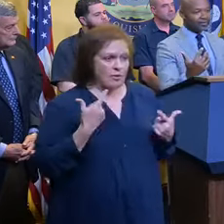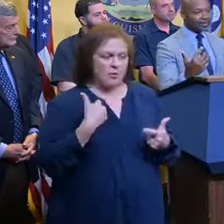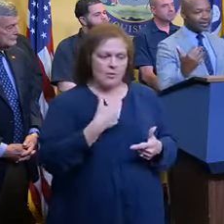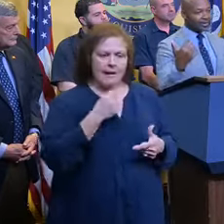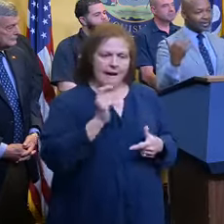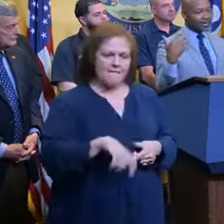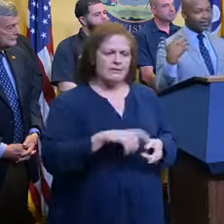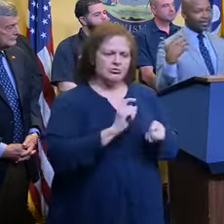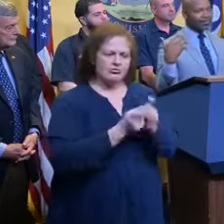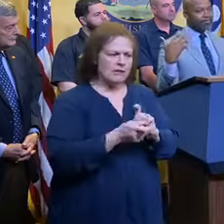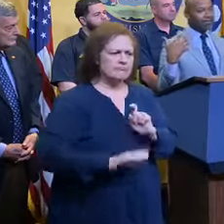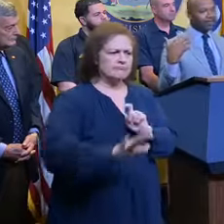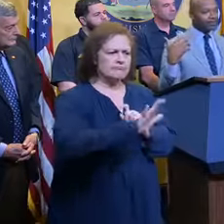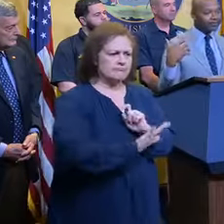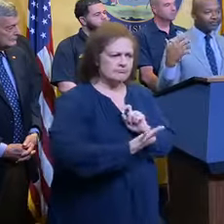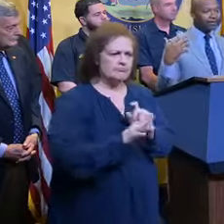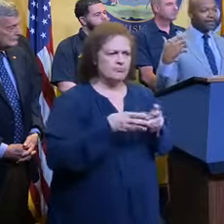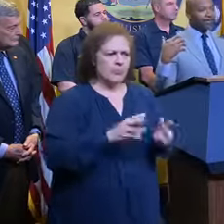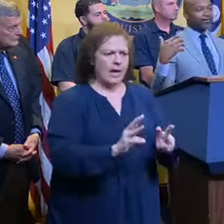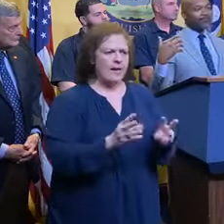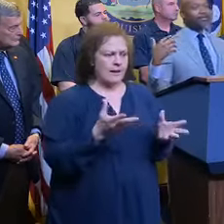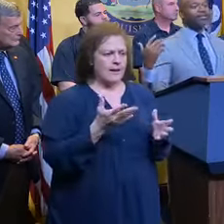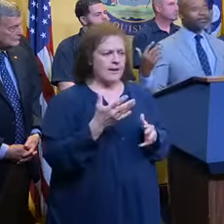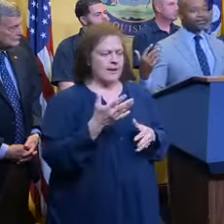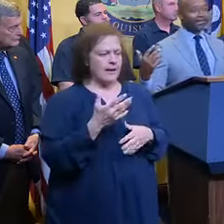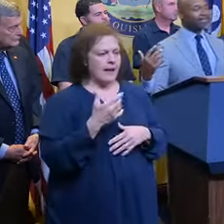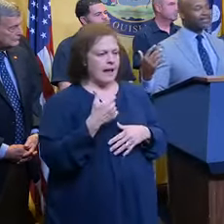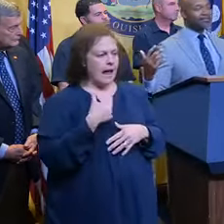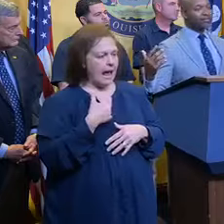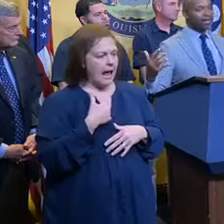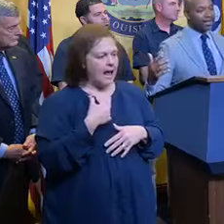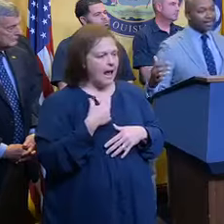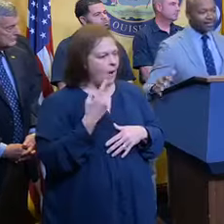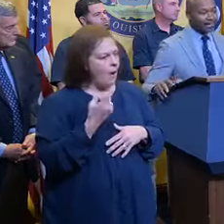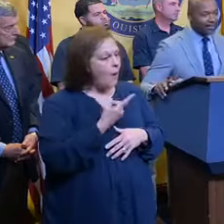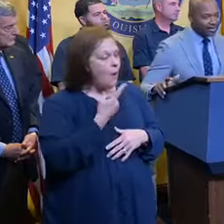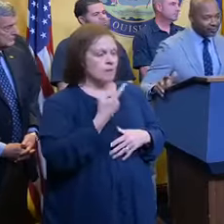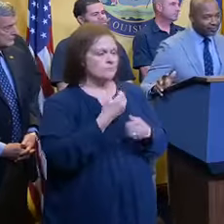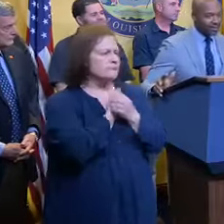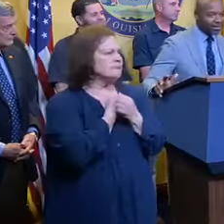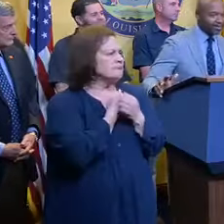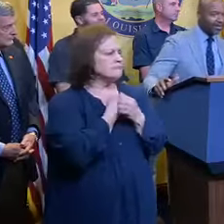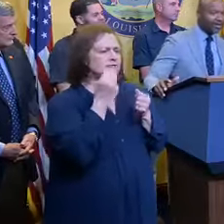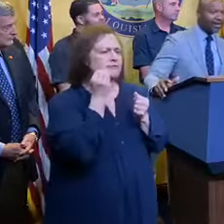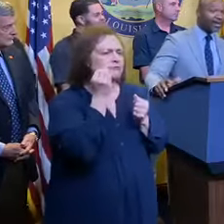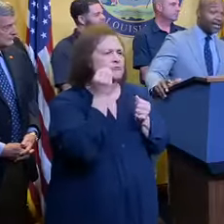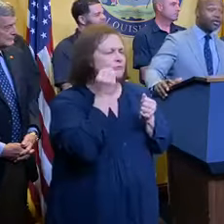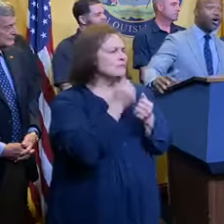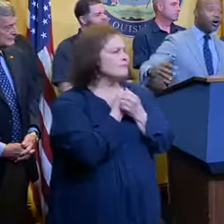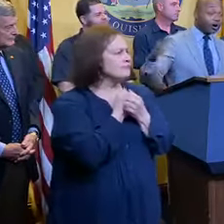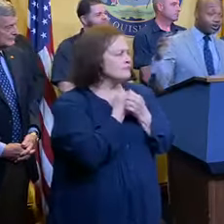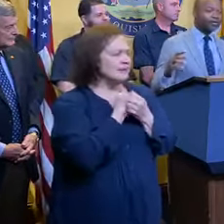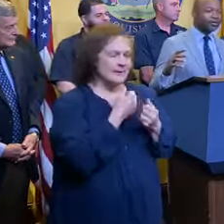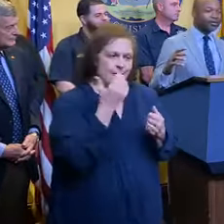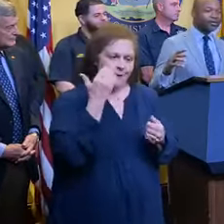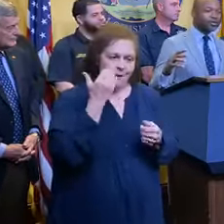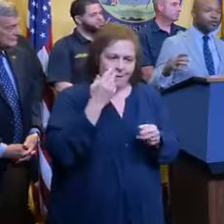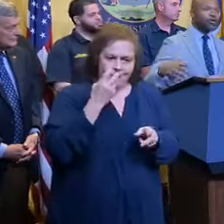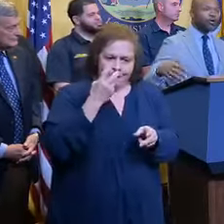behavior. And I'm the biggest offender of this. I kiss everybody I see. I hug everybody I see. And it is